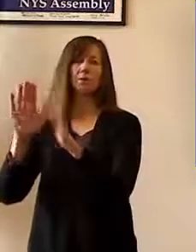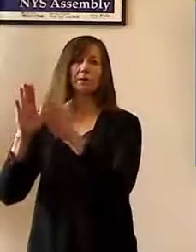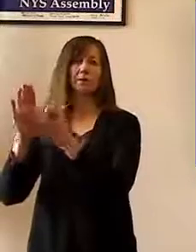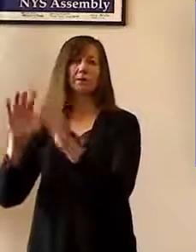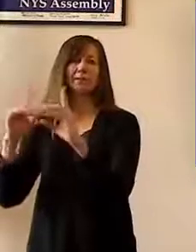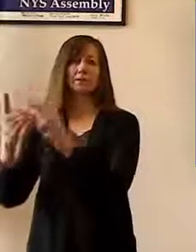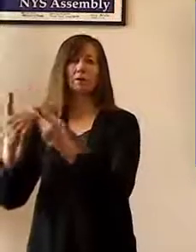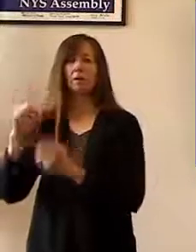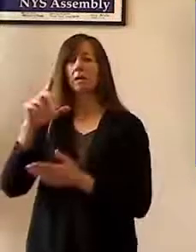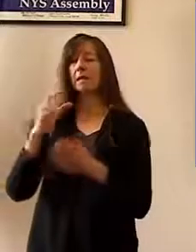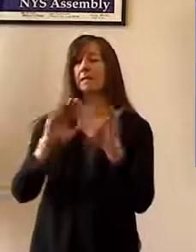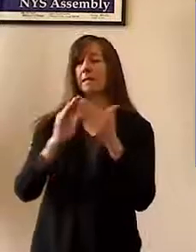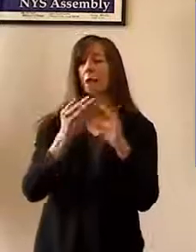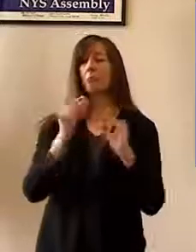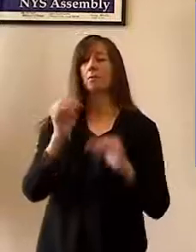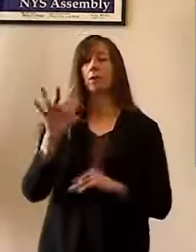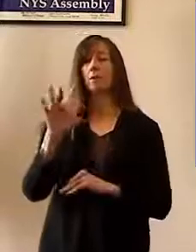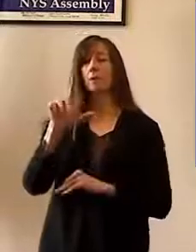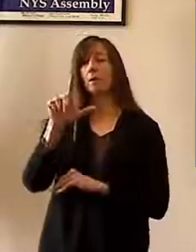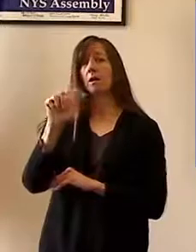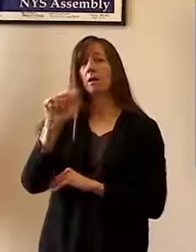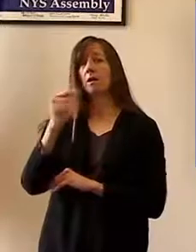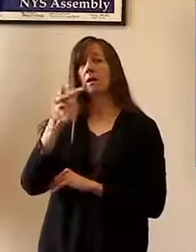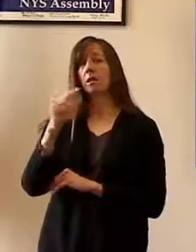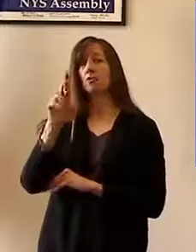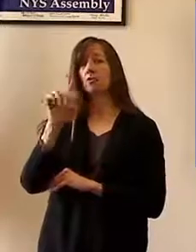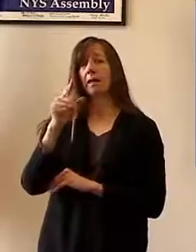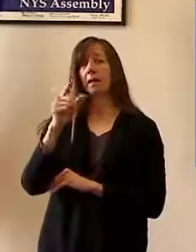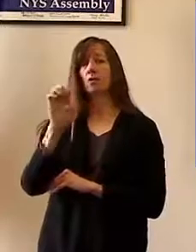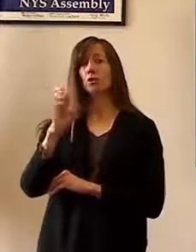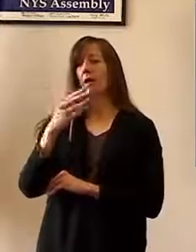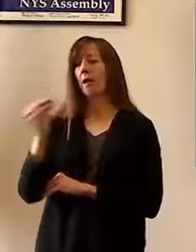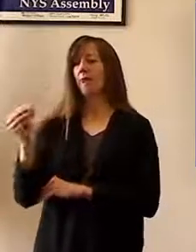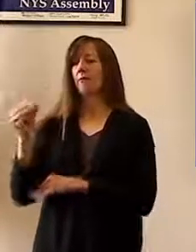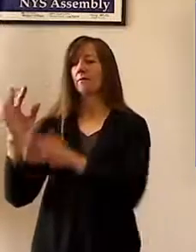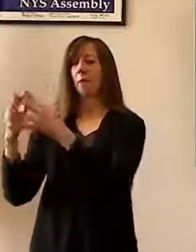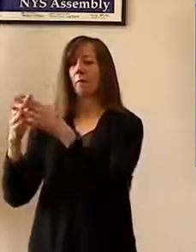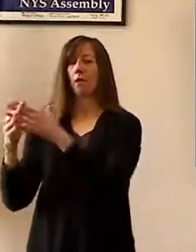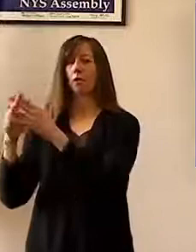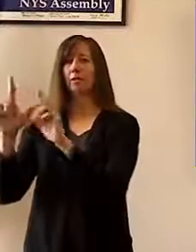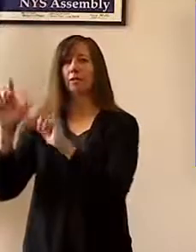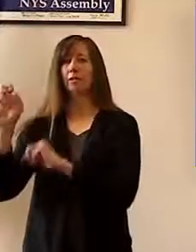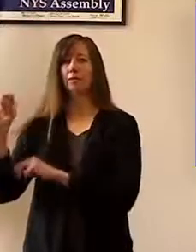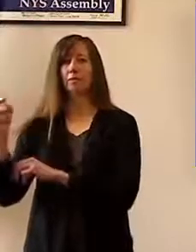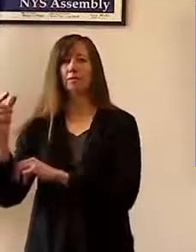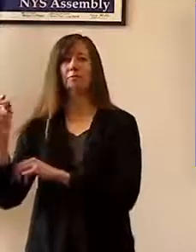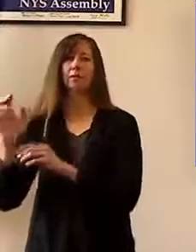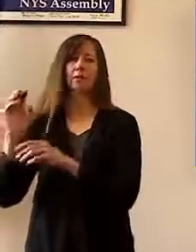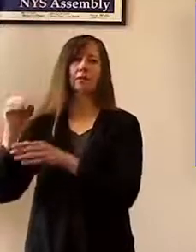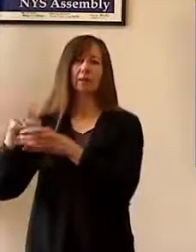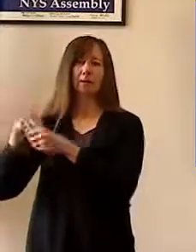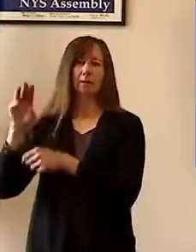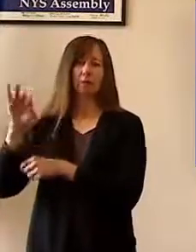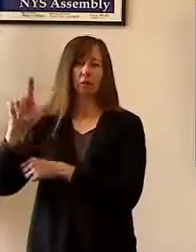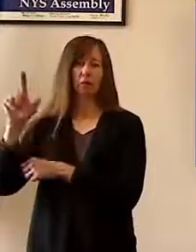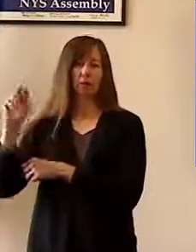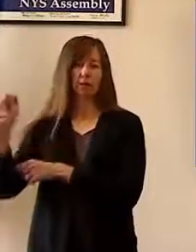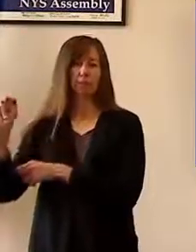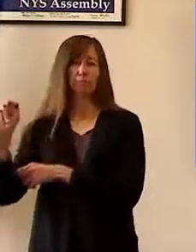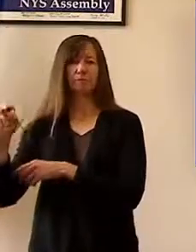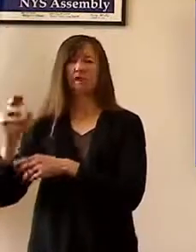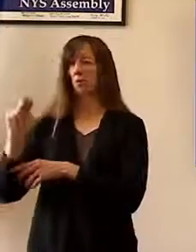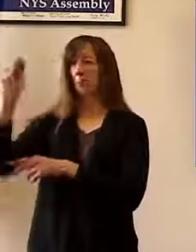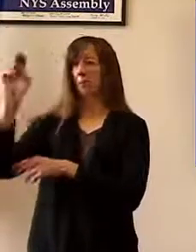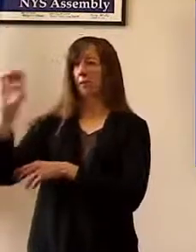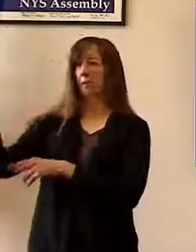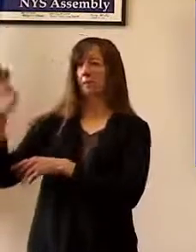have also been holding a smaller clinic at the American Legion in the village of Millerton in the town of Northeast Dutchess. And